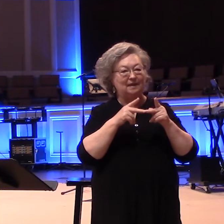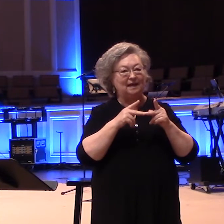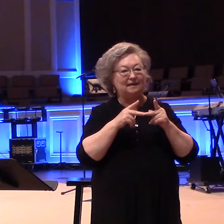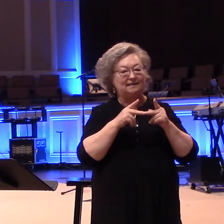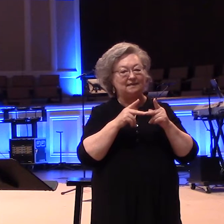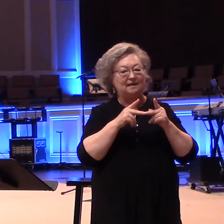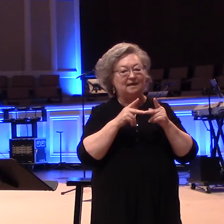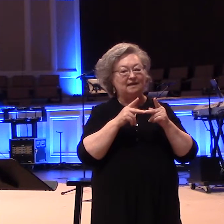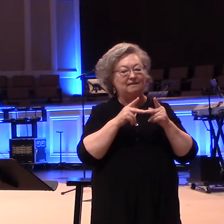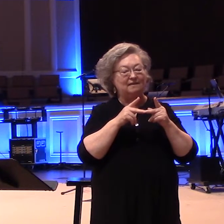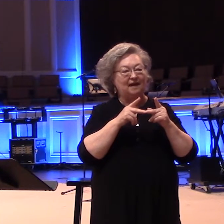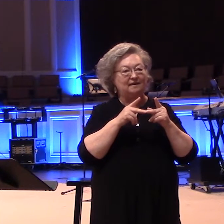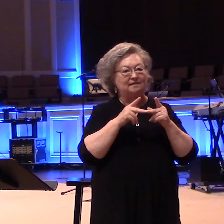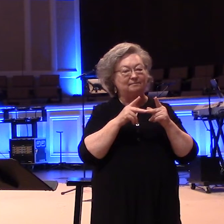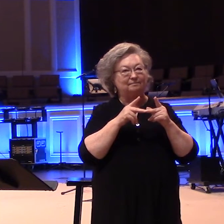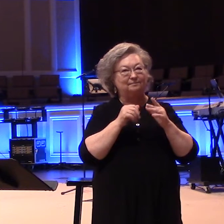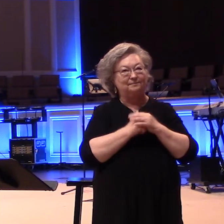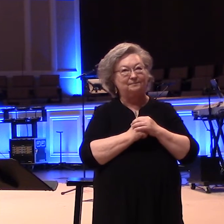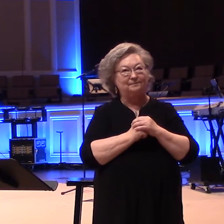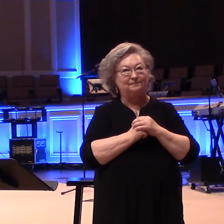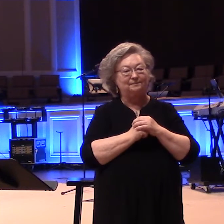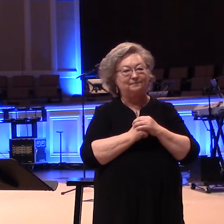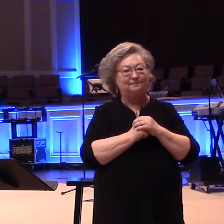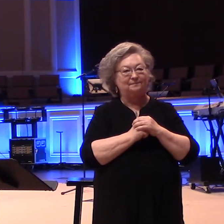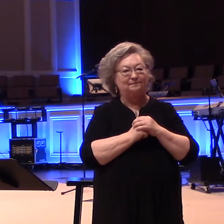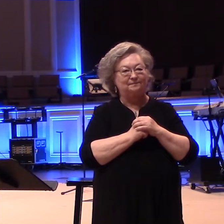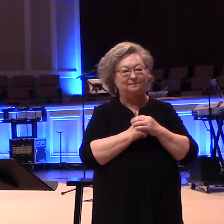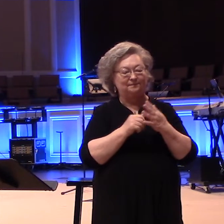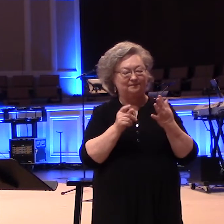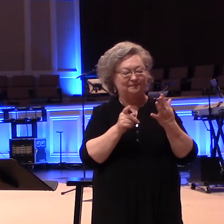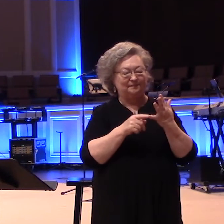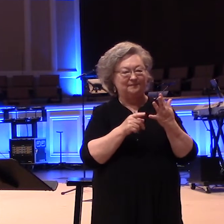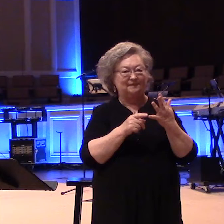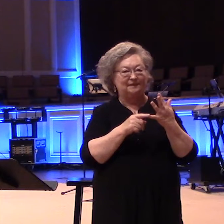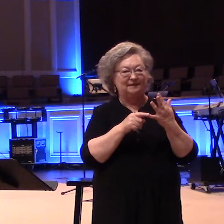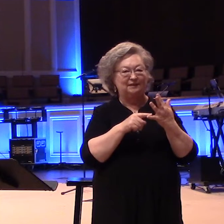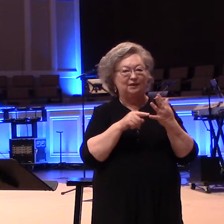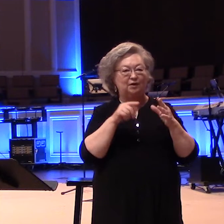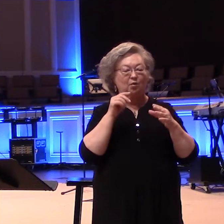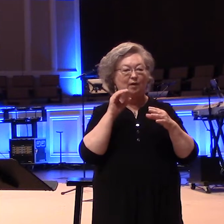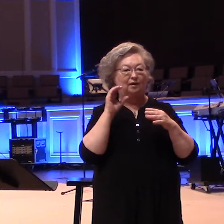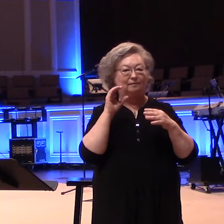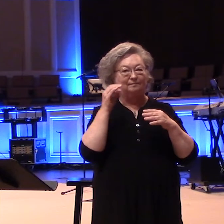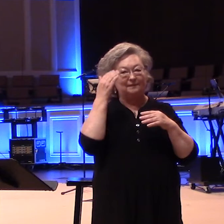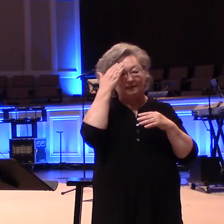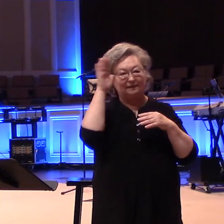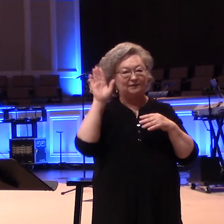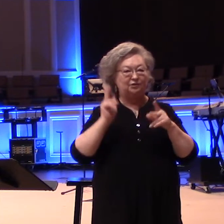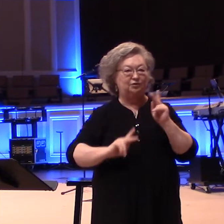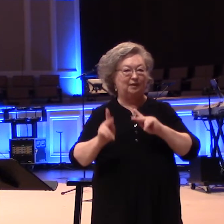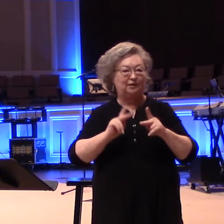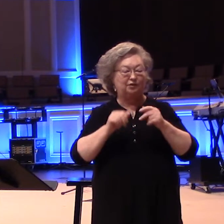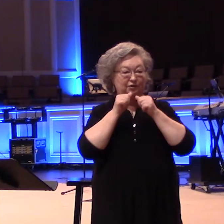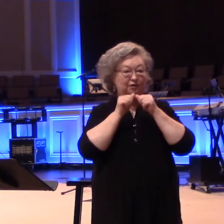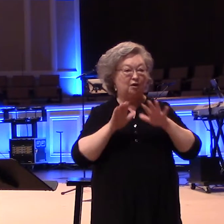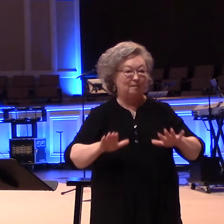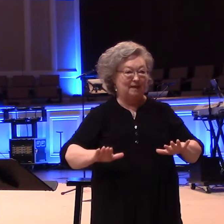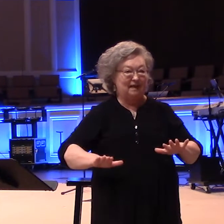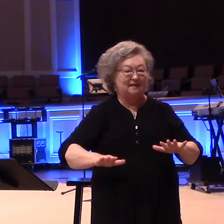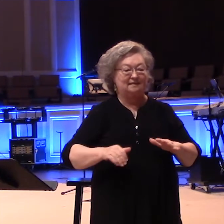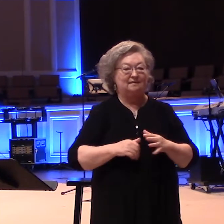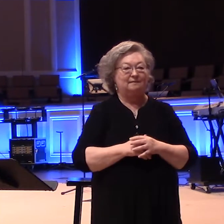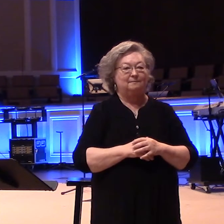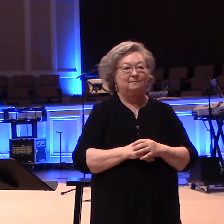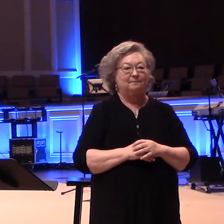are open. And fifth, home is where strangers are blessed. Wouldn't you like to see all five of those